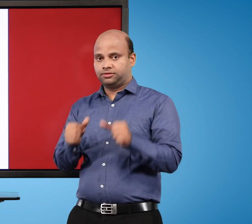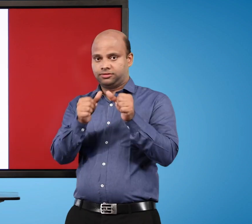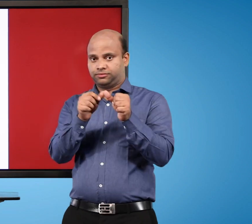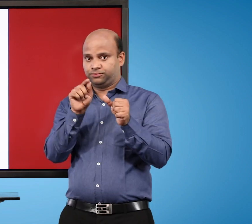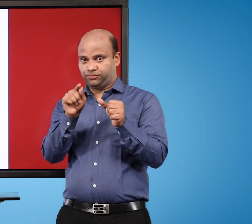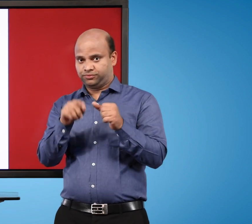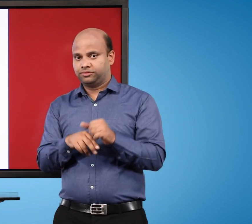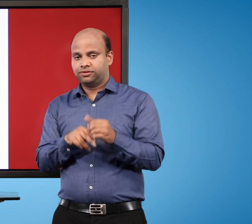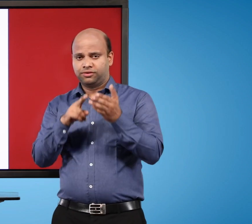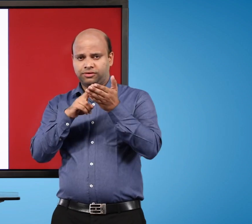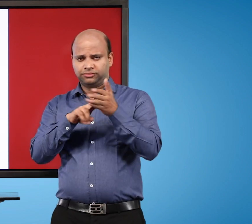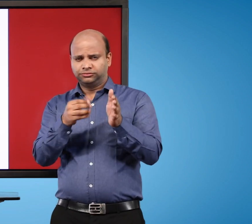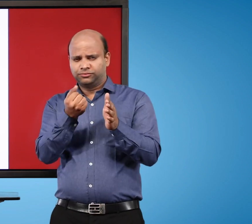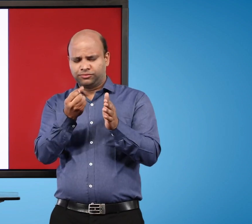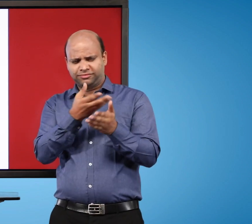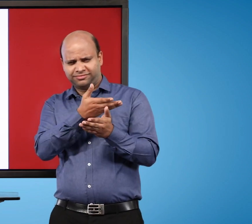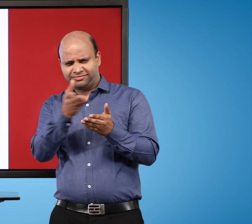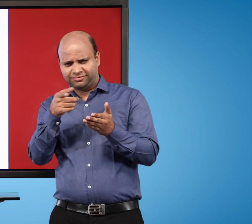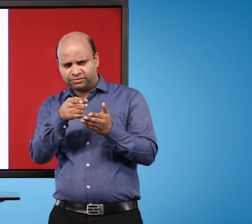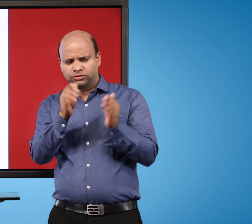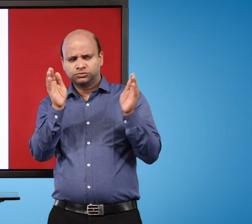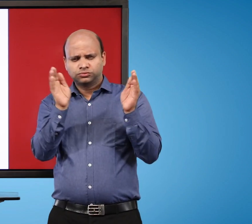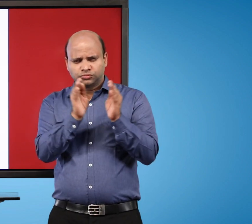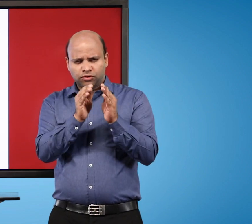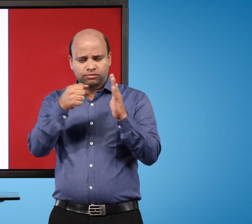A. 0 is the smallest natural number.